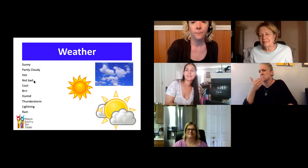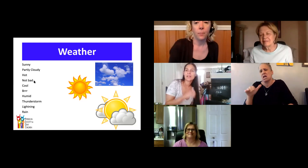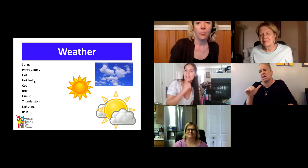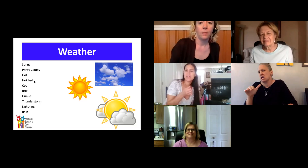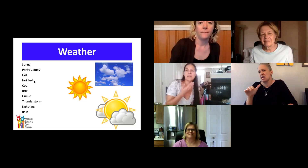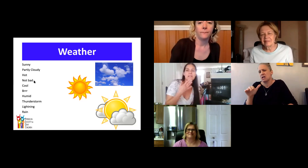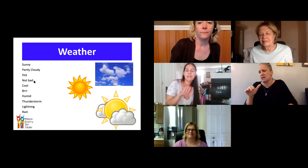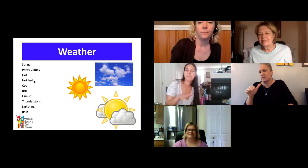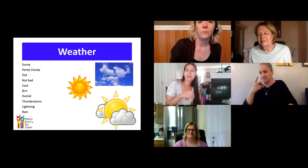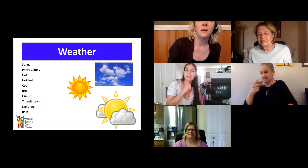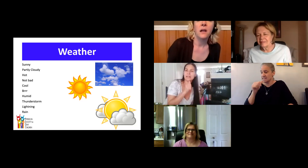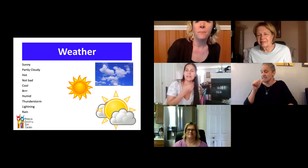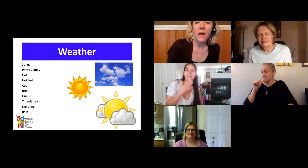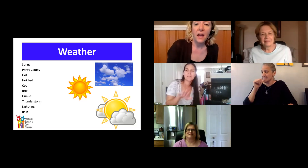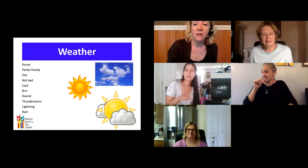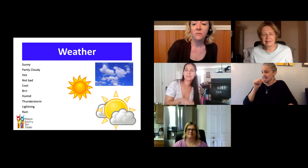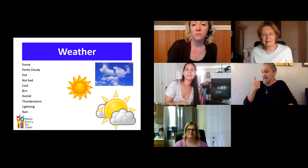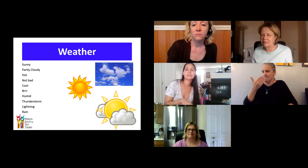Not bad.